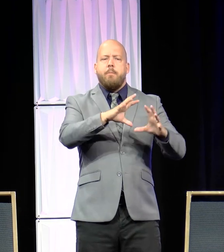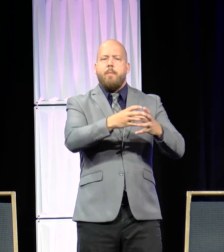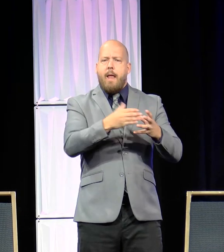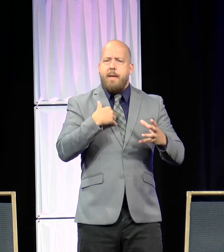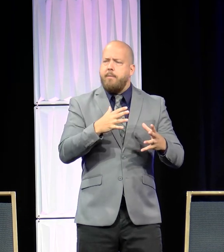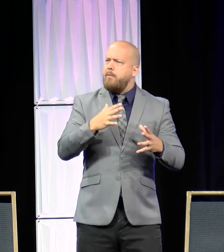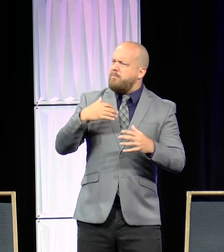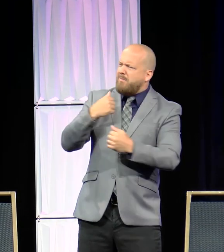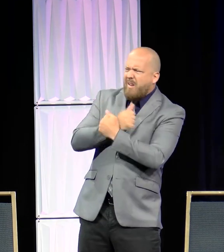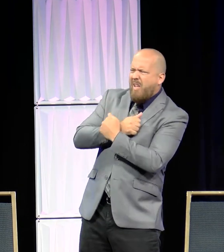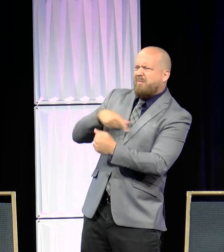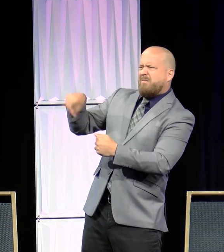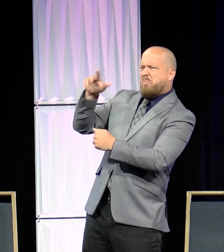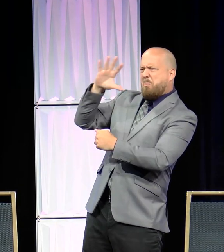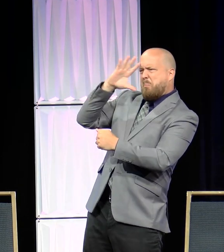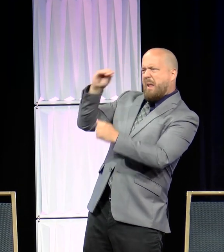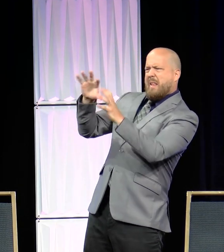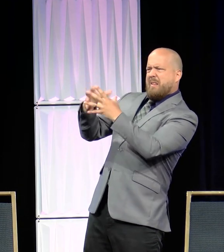communities.